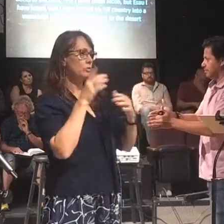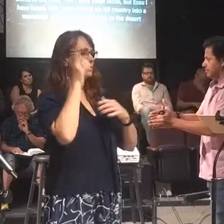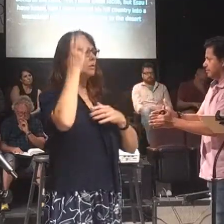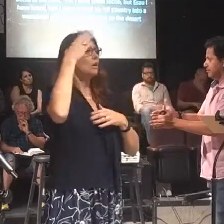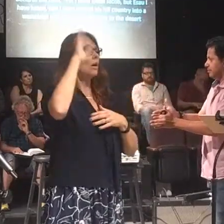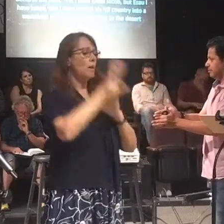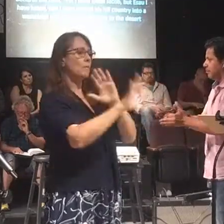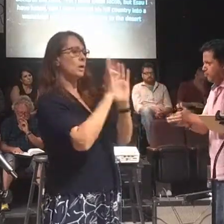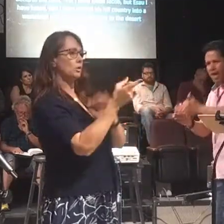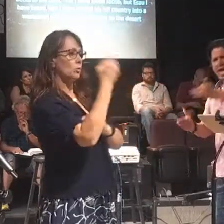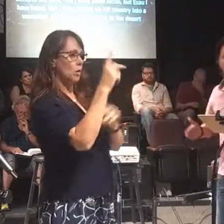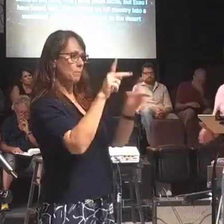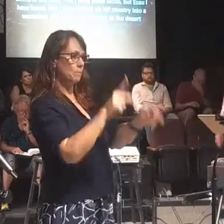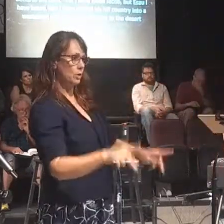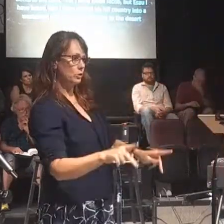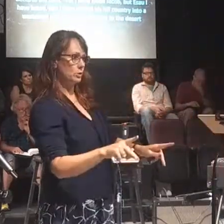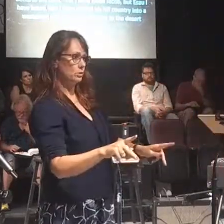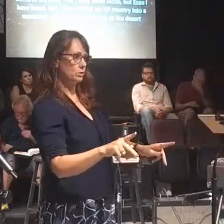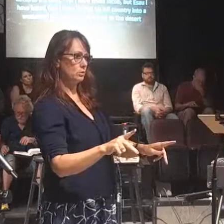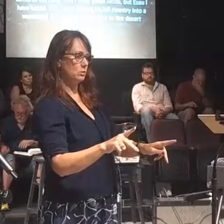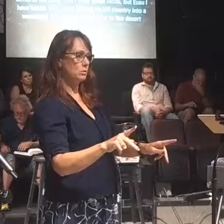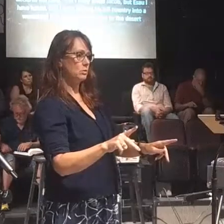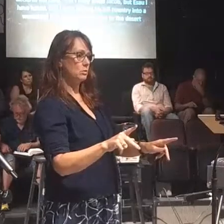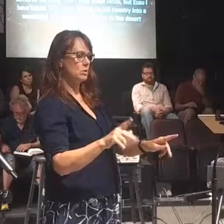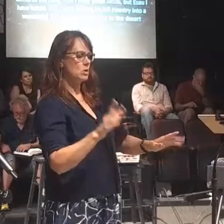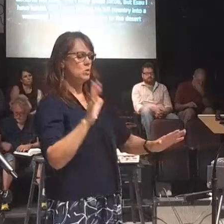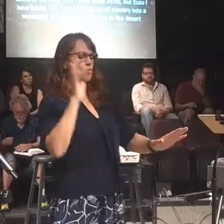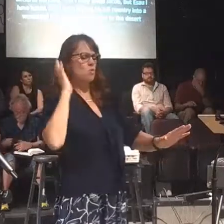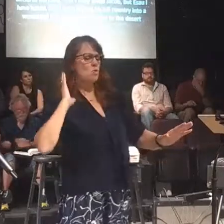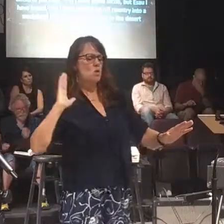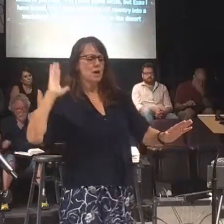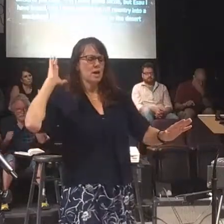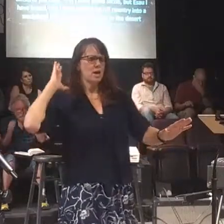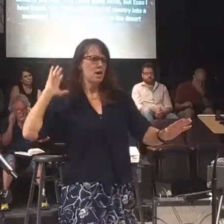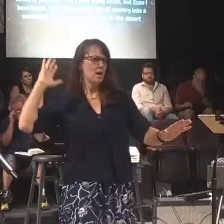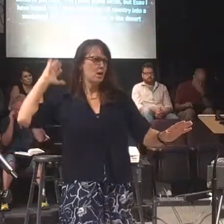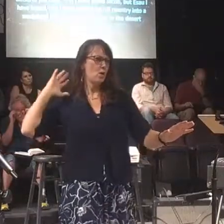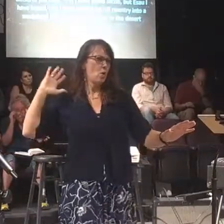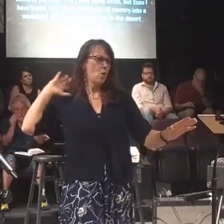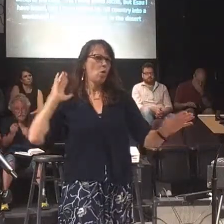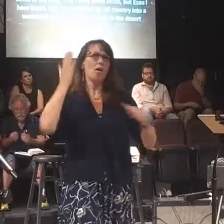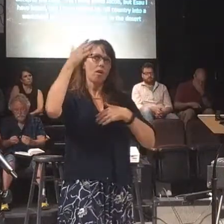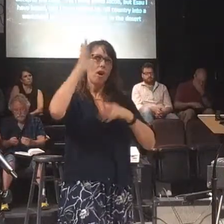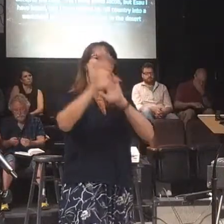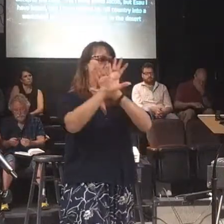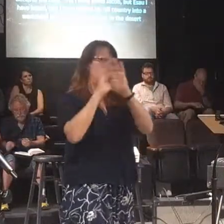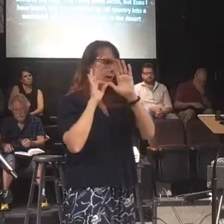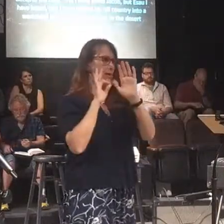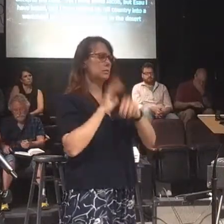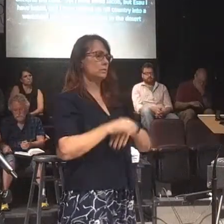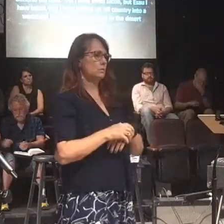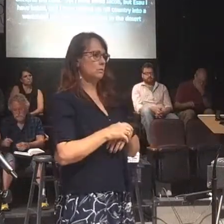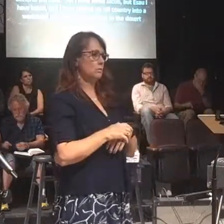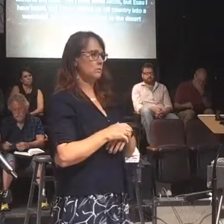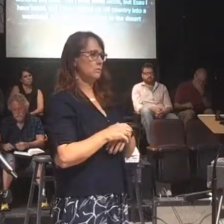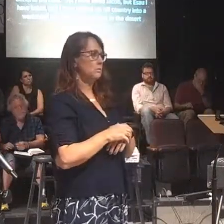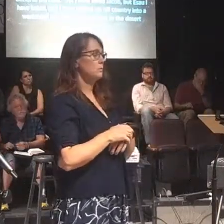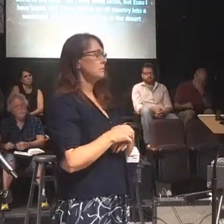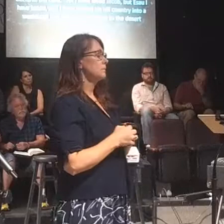person way, way a long time ago. And he says, look, what he's trying